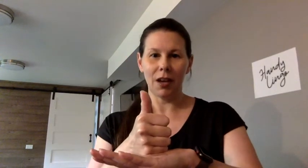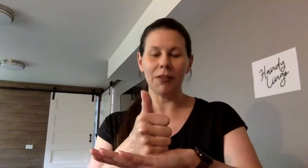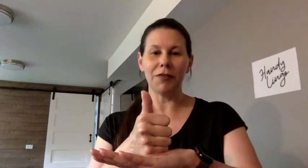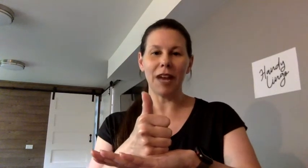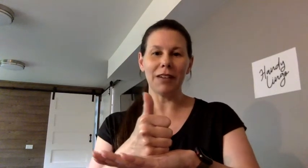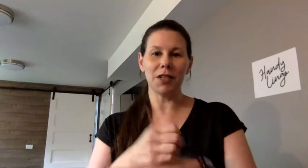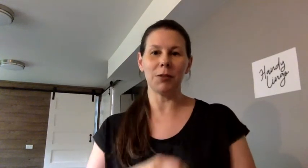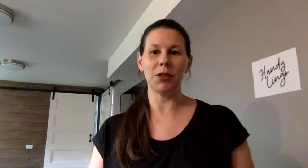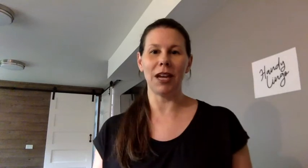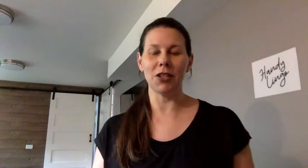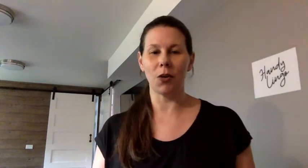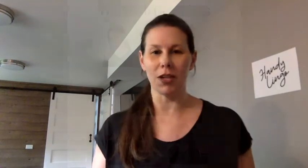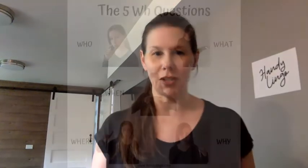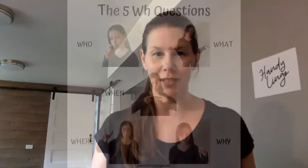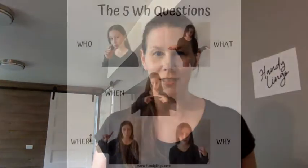the 5 WH questions.